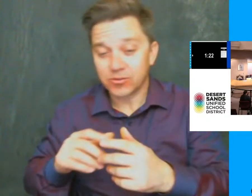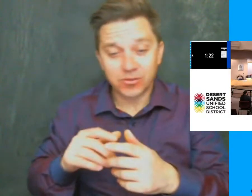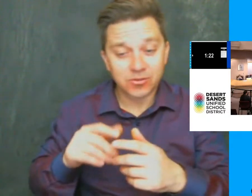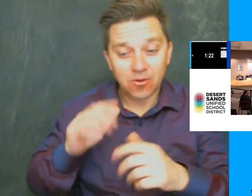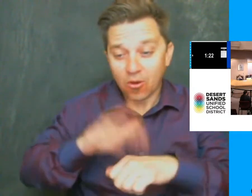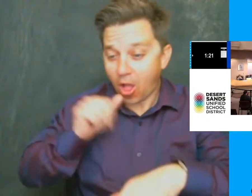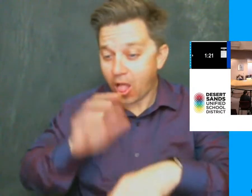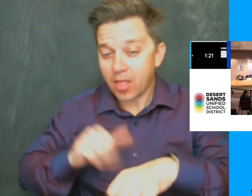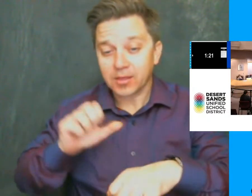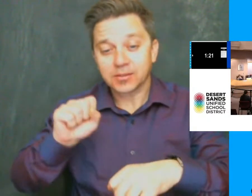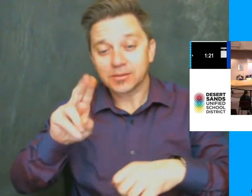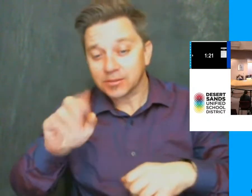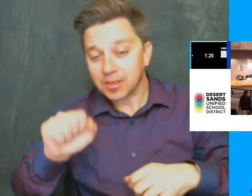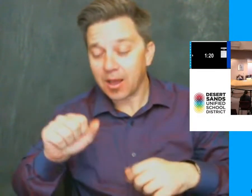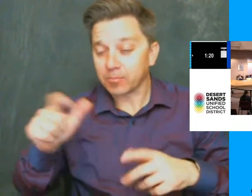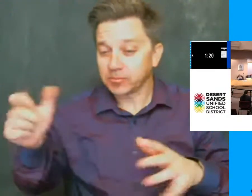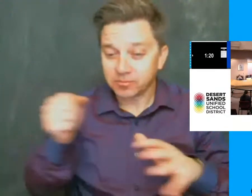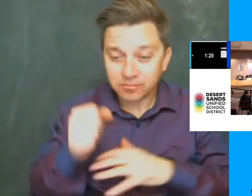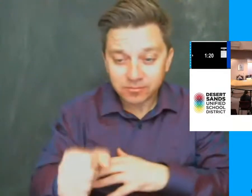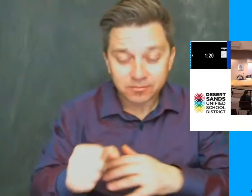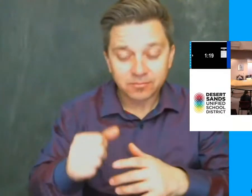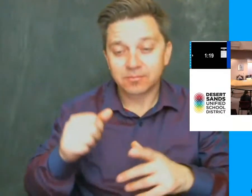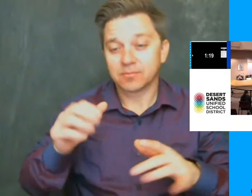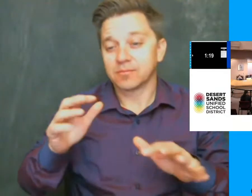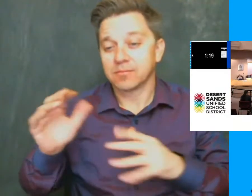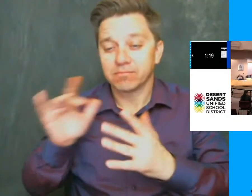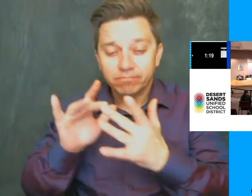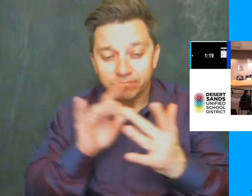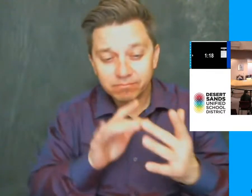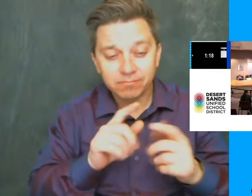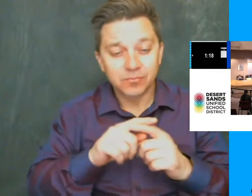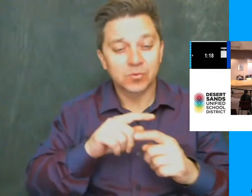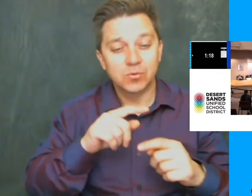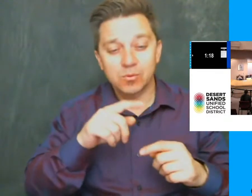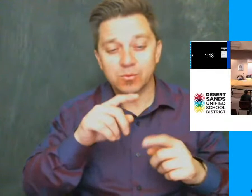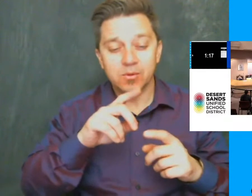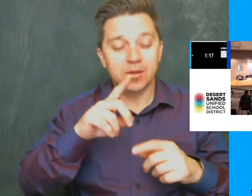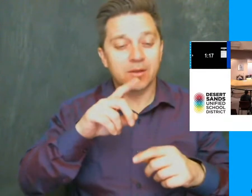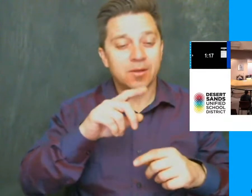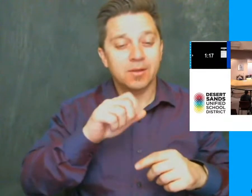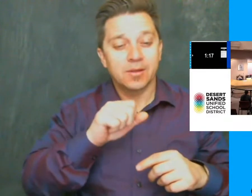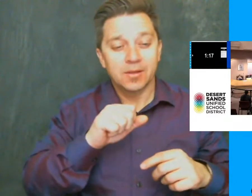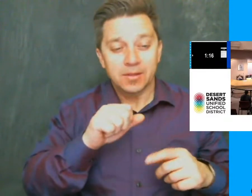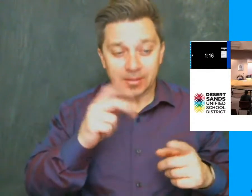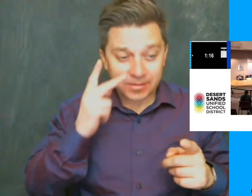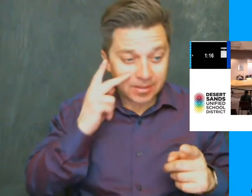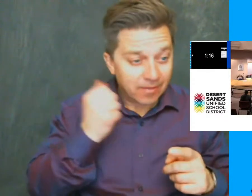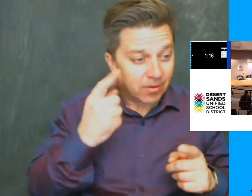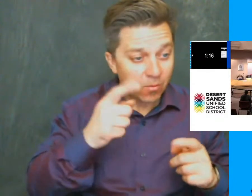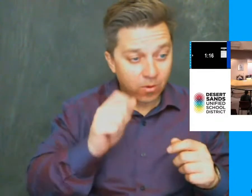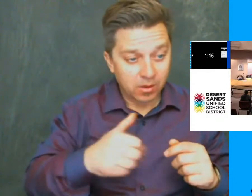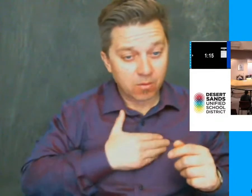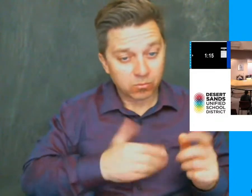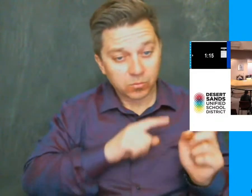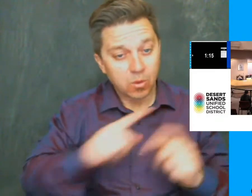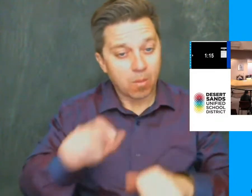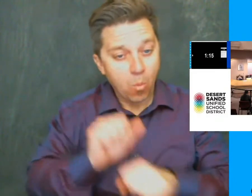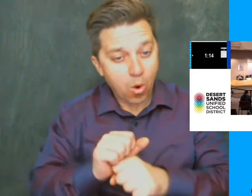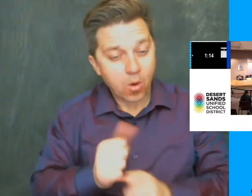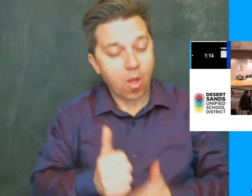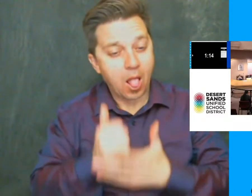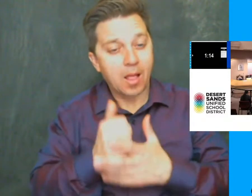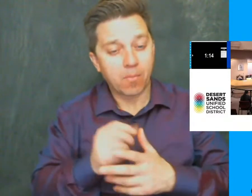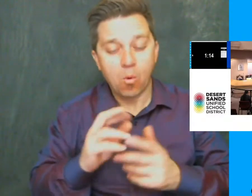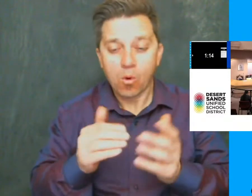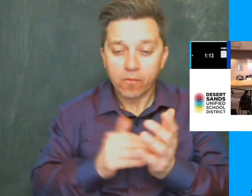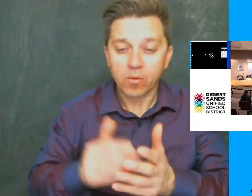see if they're willing to lend us a helping hand, reaching out to the personnel department to see if they can help us out, or frequently calling